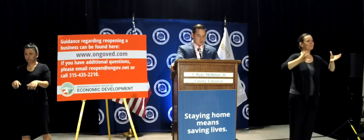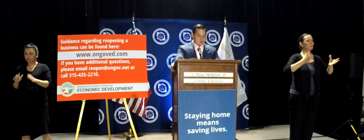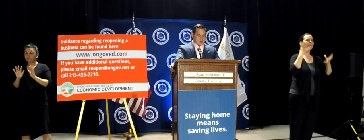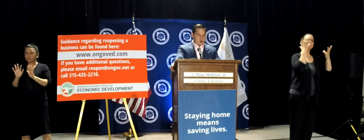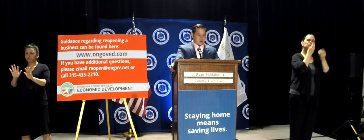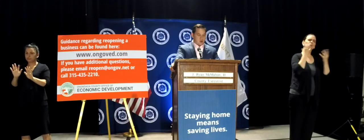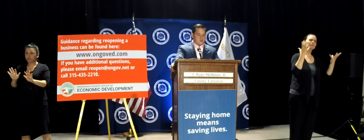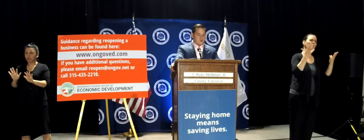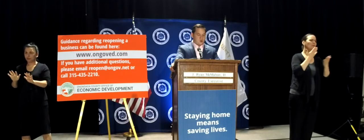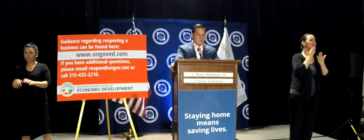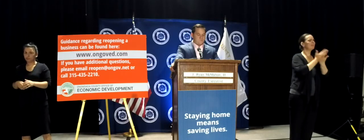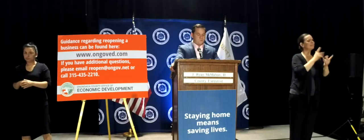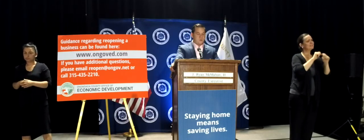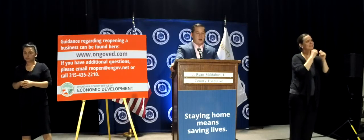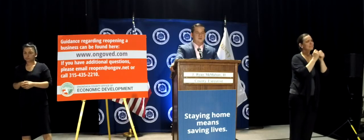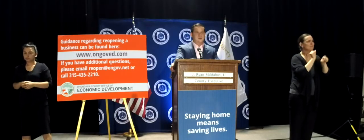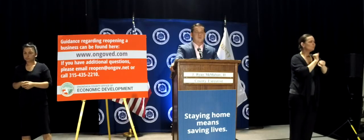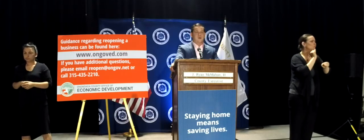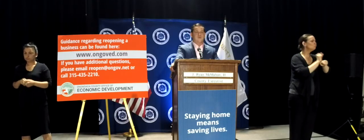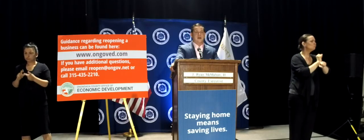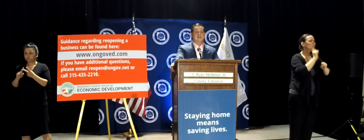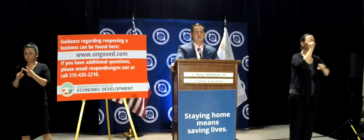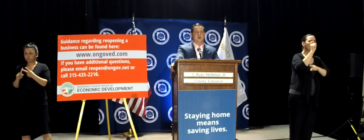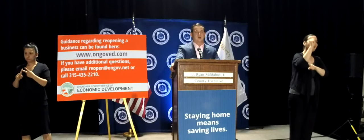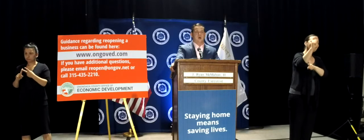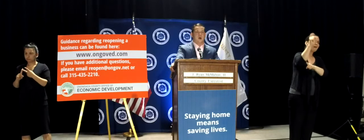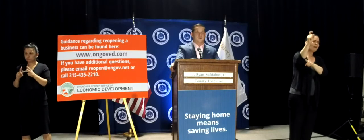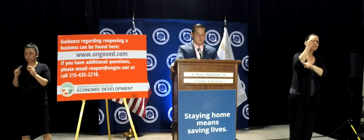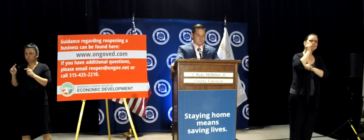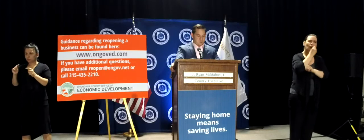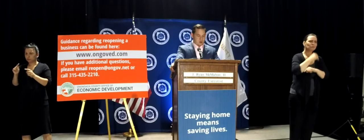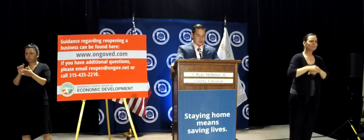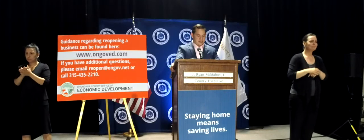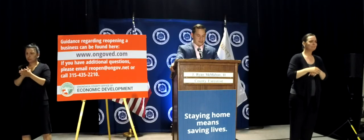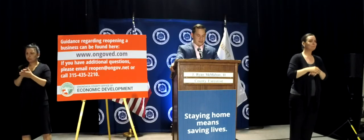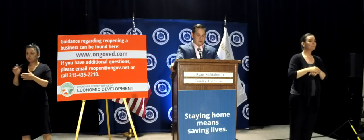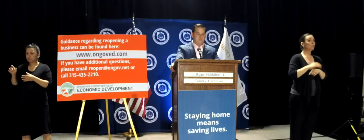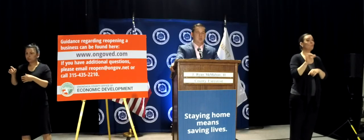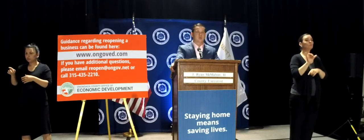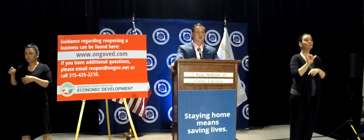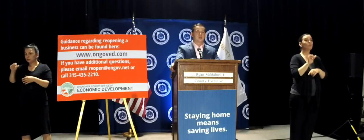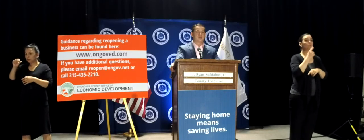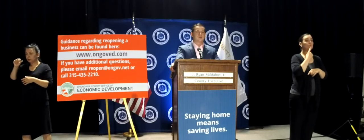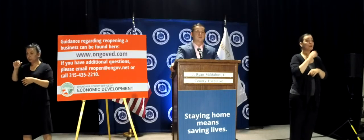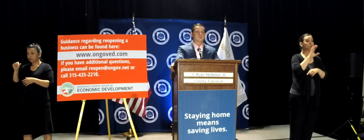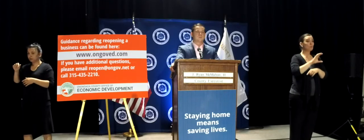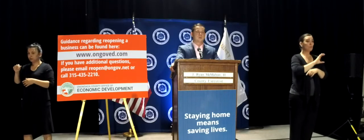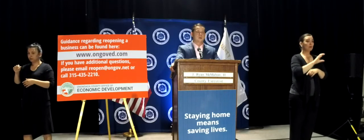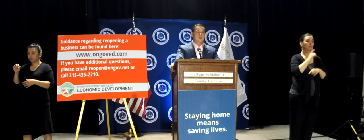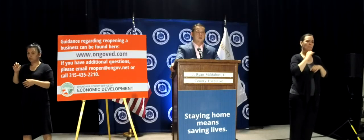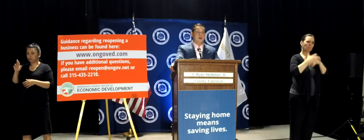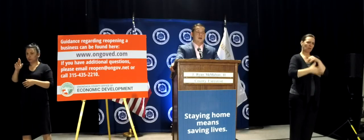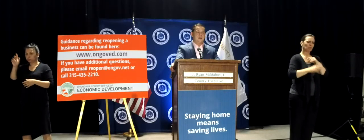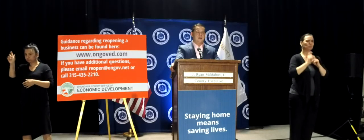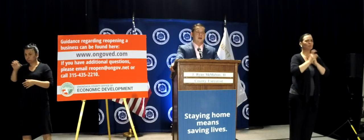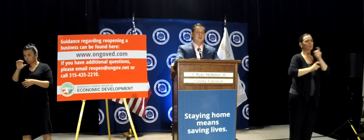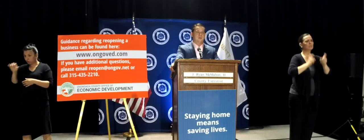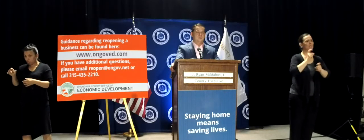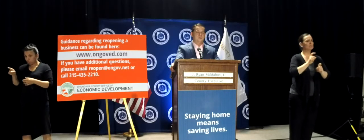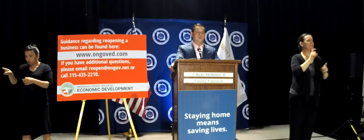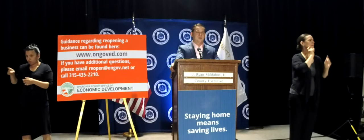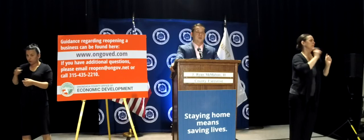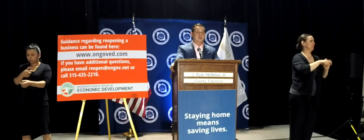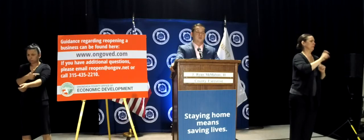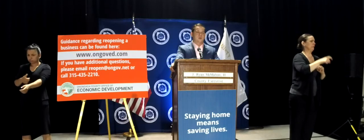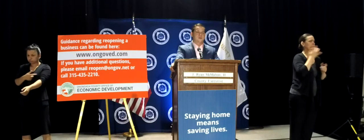team. Also, some of our friends at the Red Cross are in need of blood donations. I've